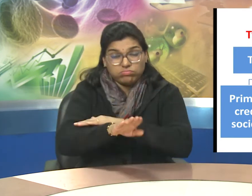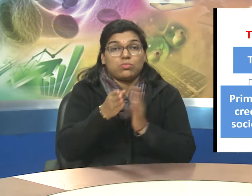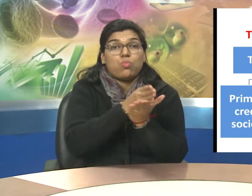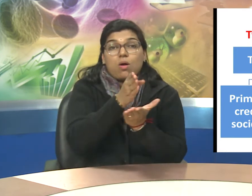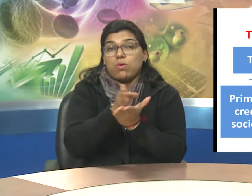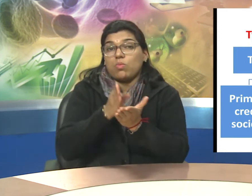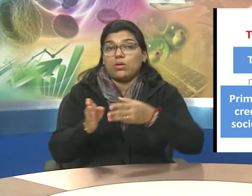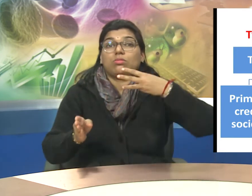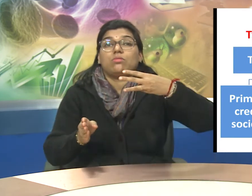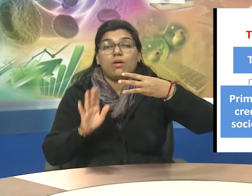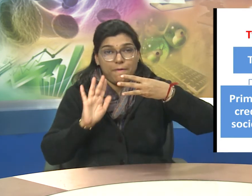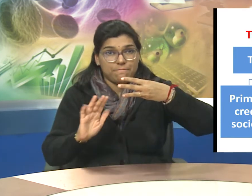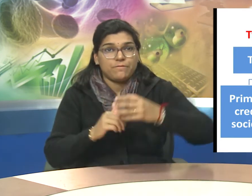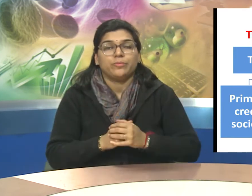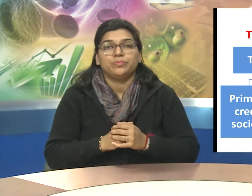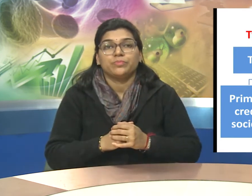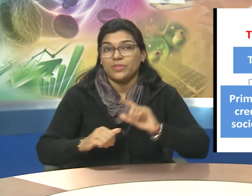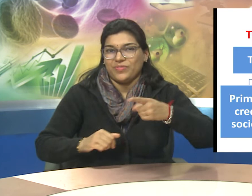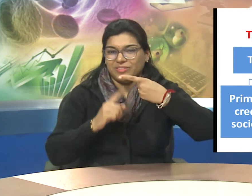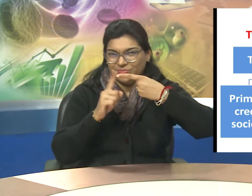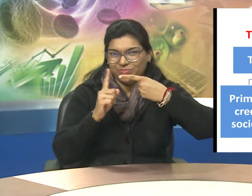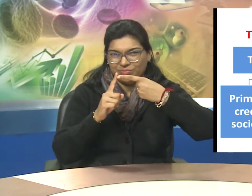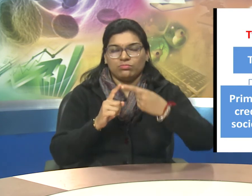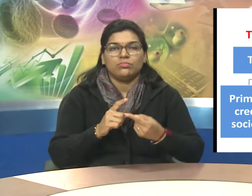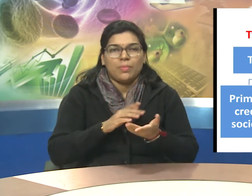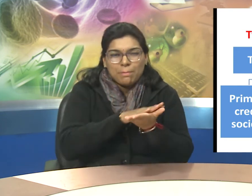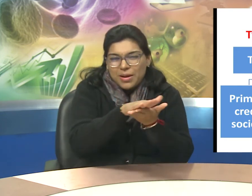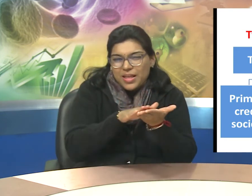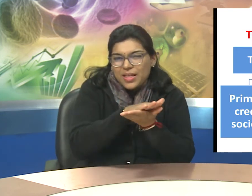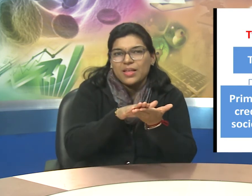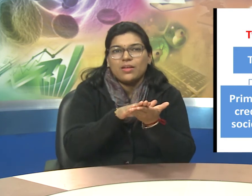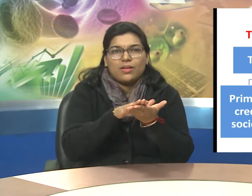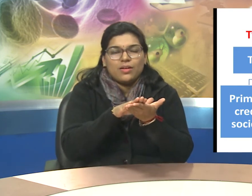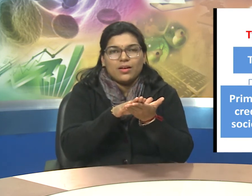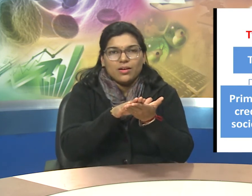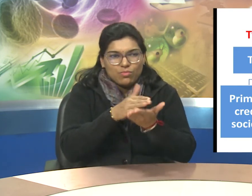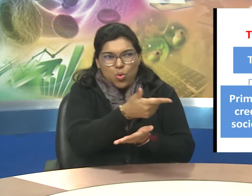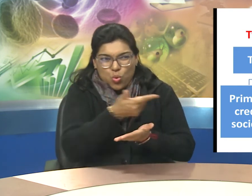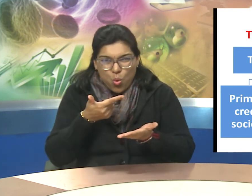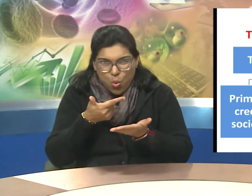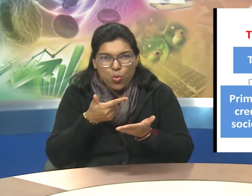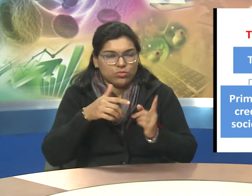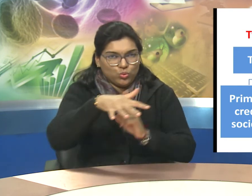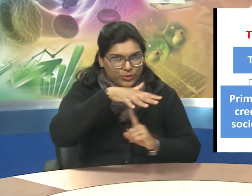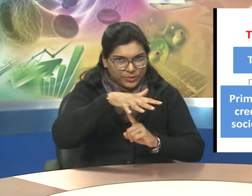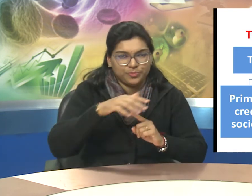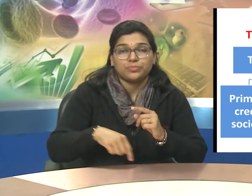There are different kinds of types of cooperative banks. The first type is primary